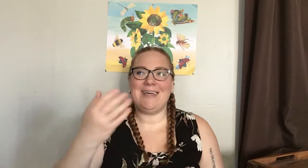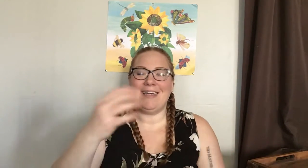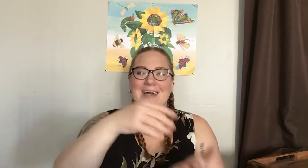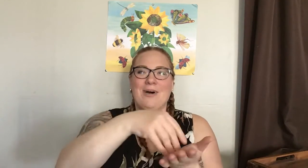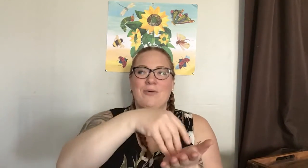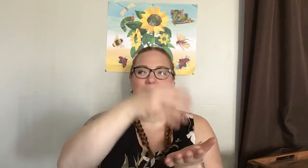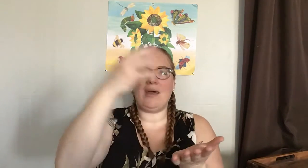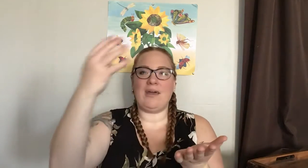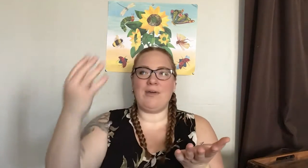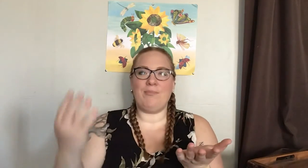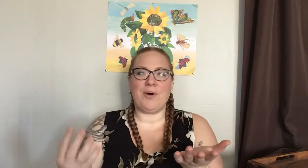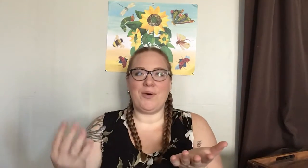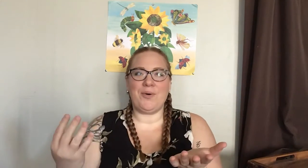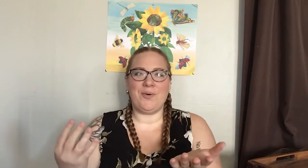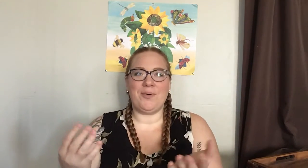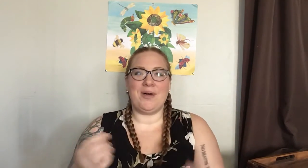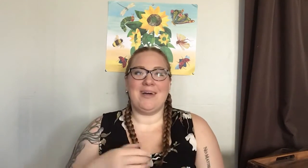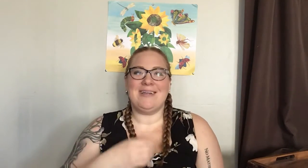sing a rainbow,